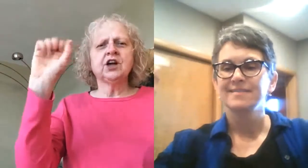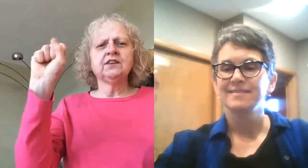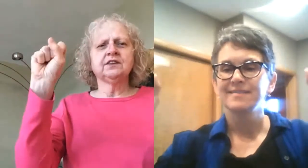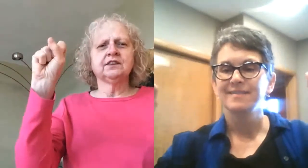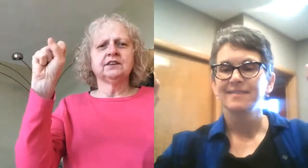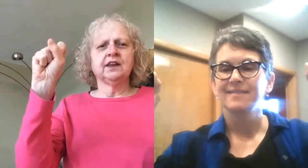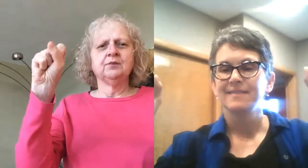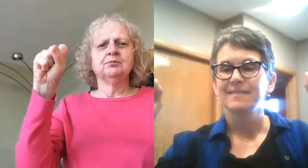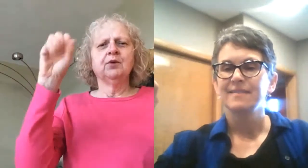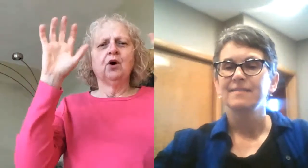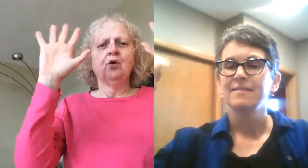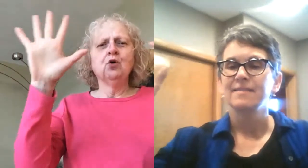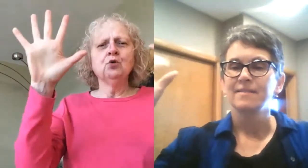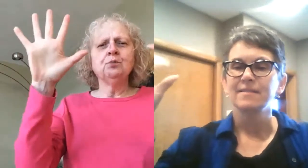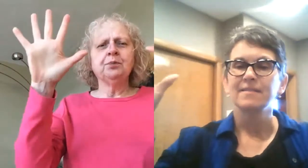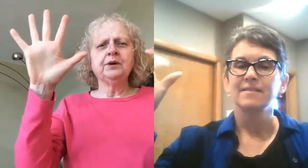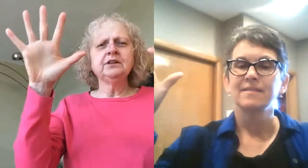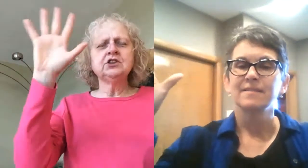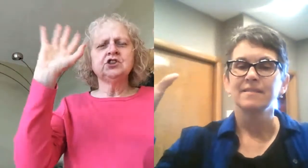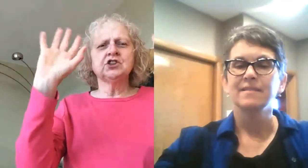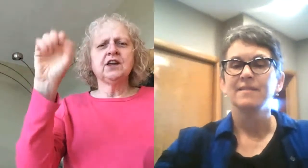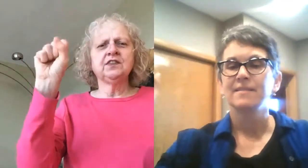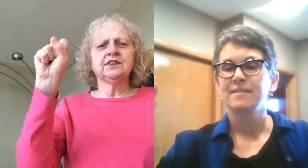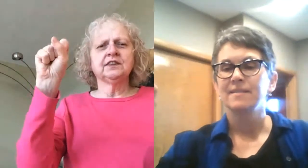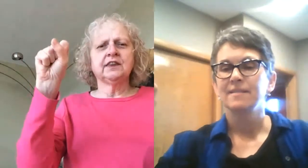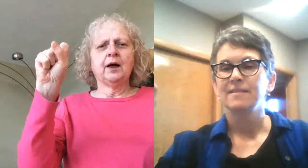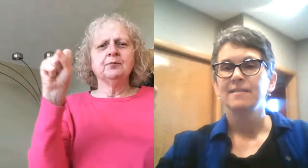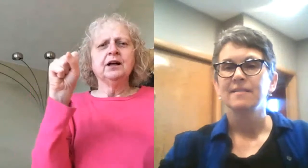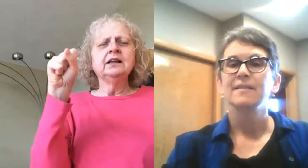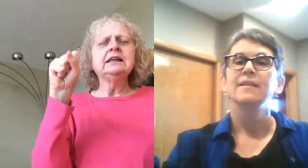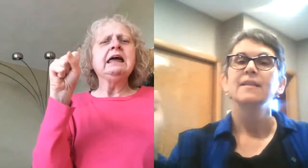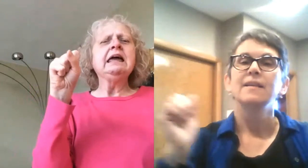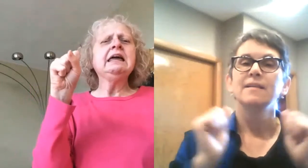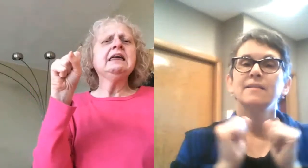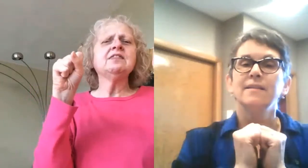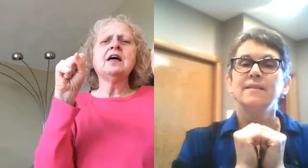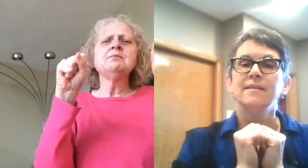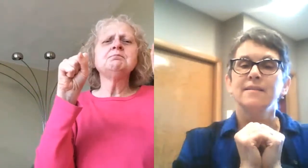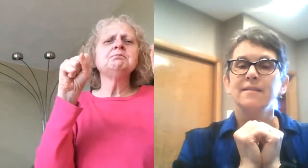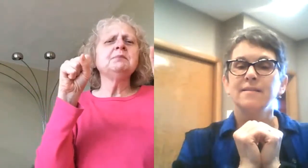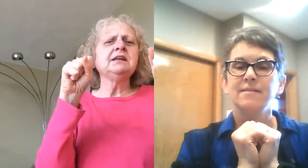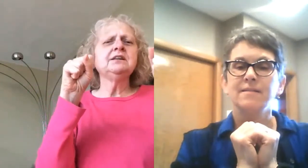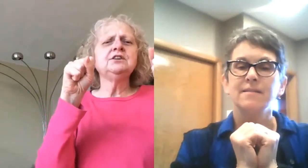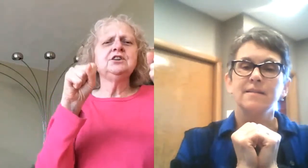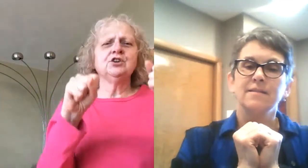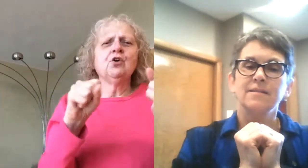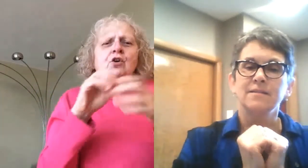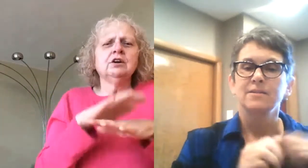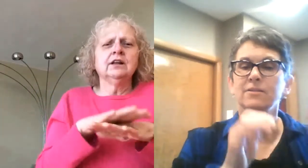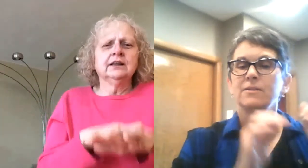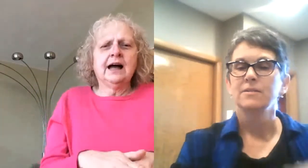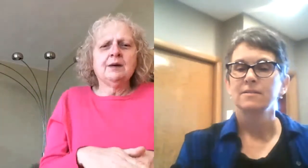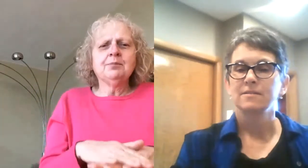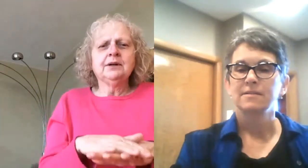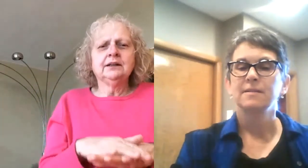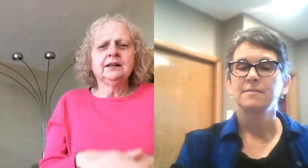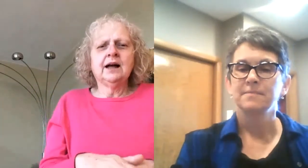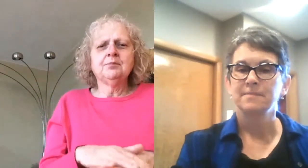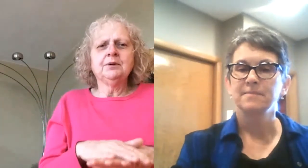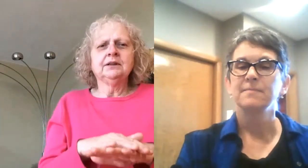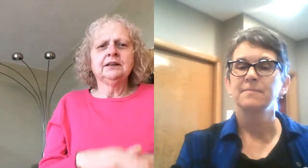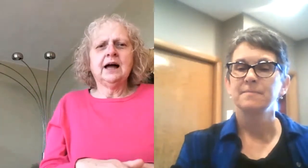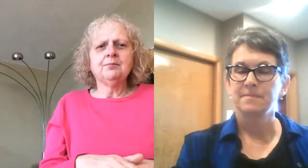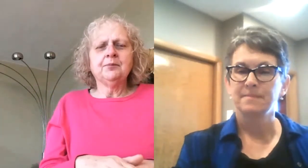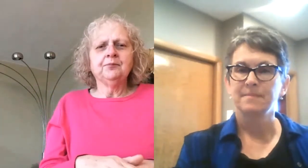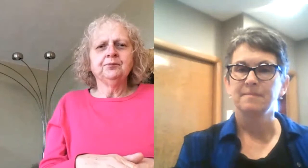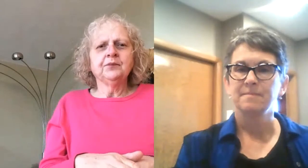Open, shut them, open, shut them. Lay them in your lap,